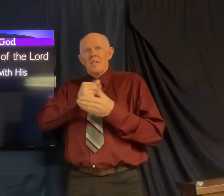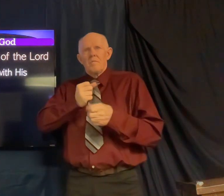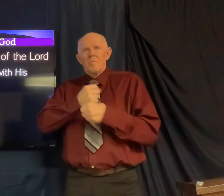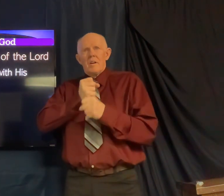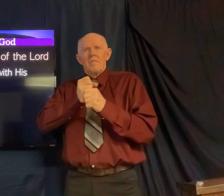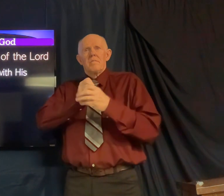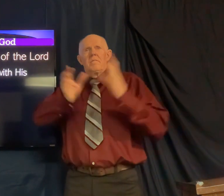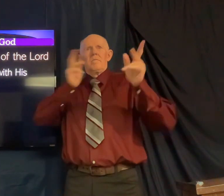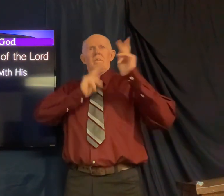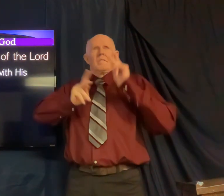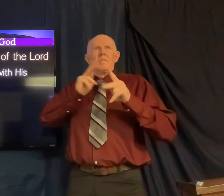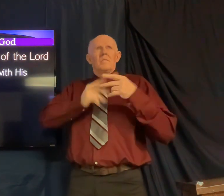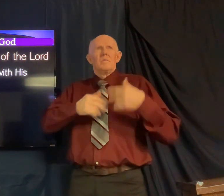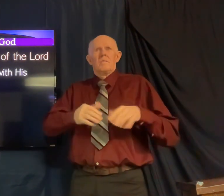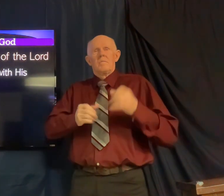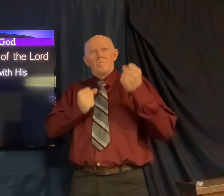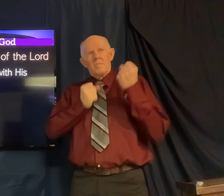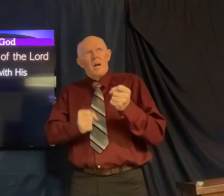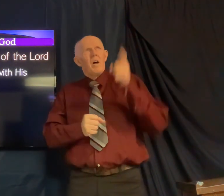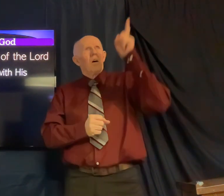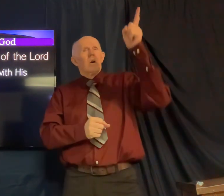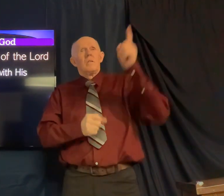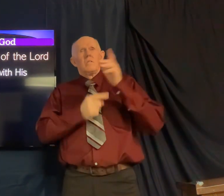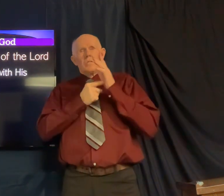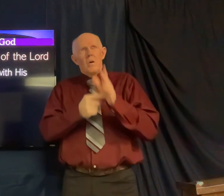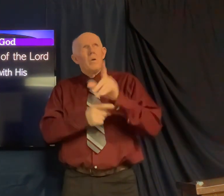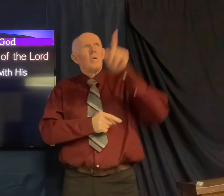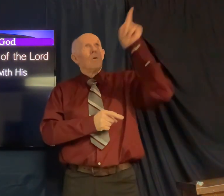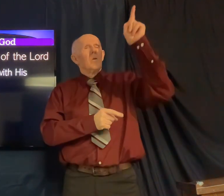It was his design for the people.